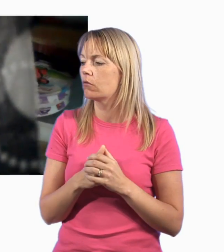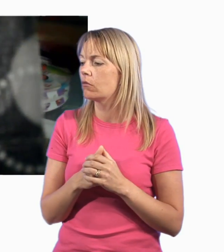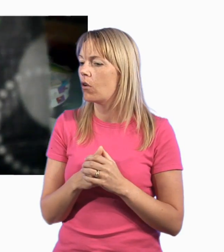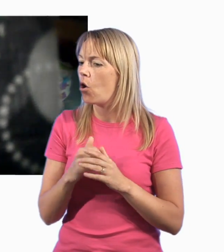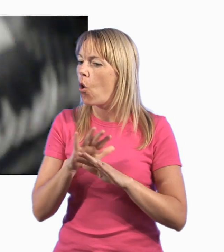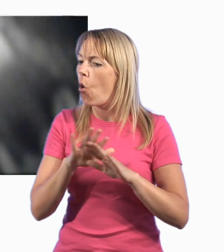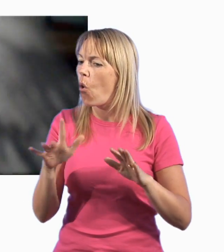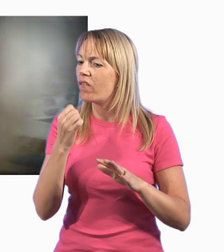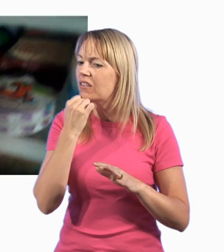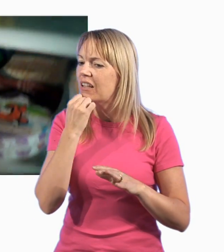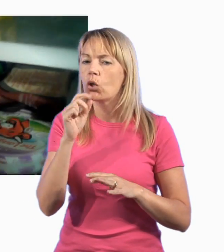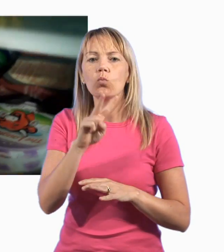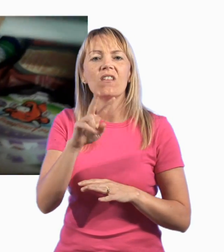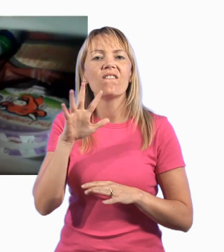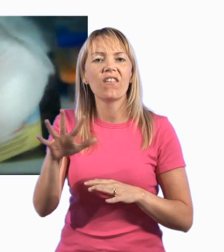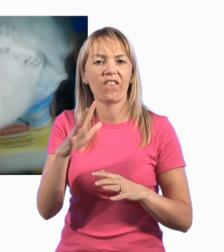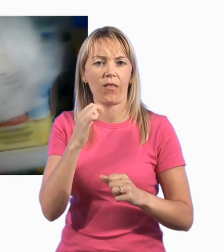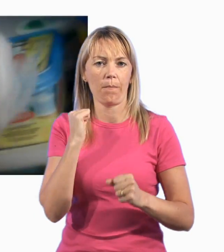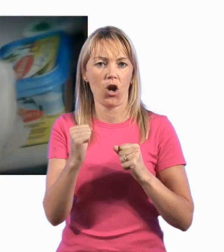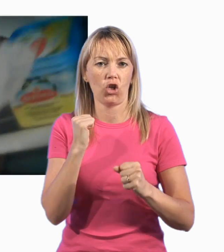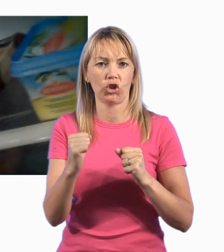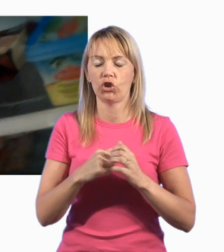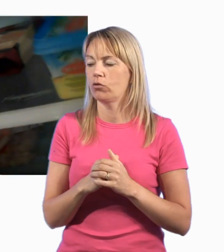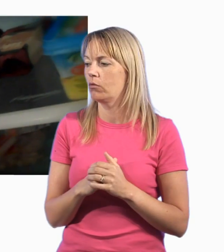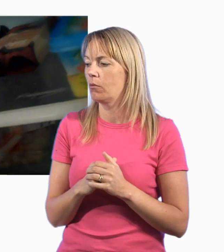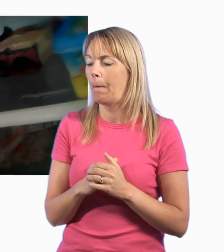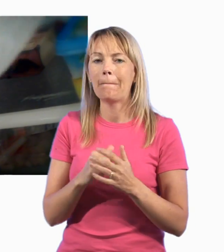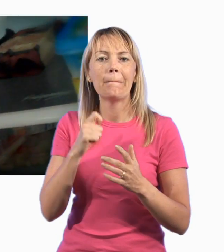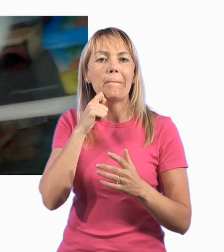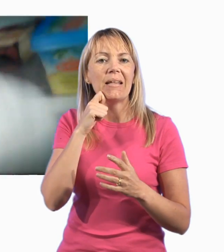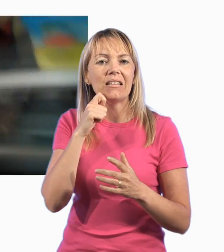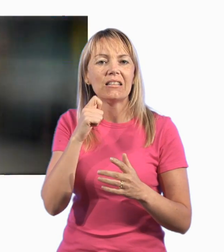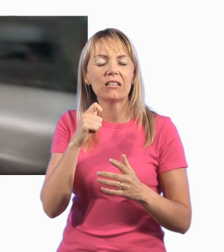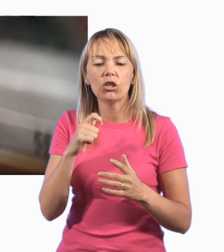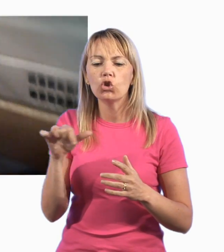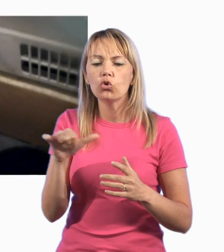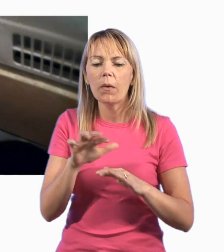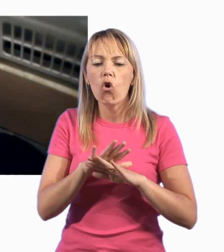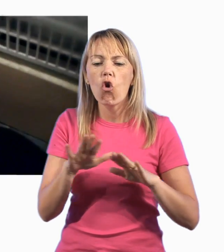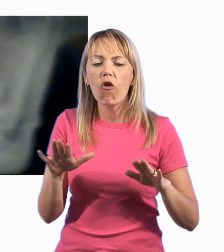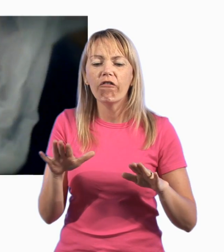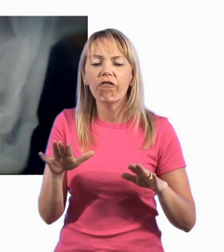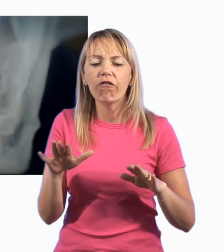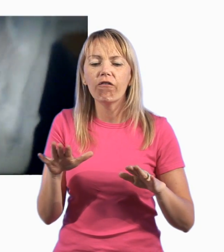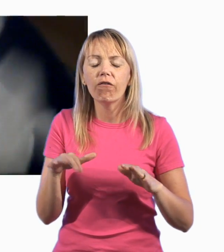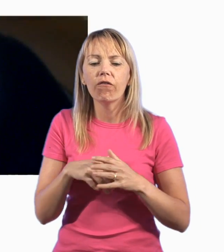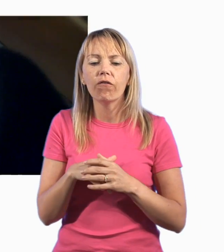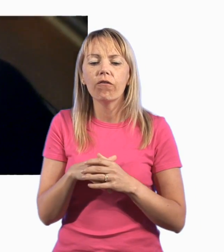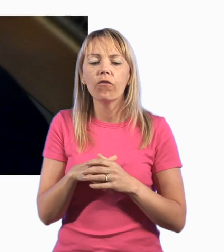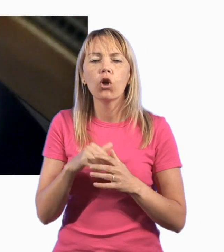which go off on the 25th of March, some cooked meat which goes off on